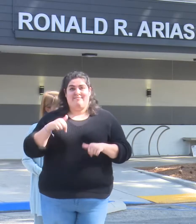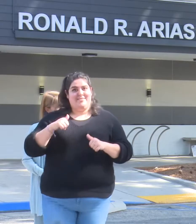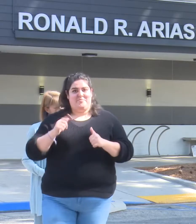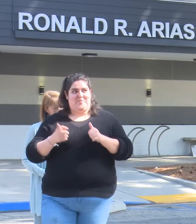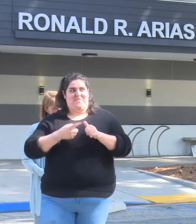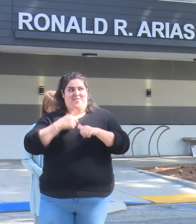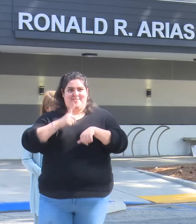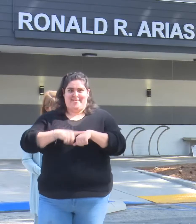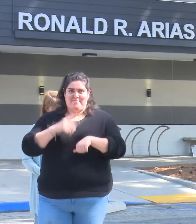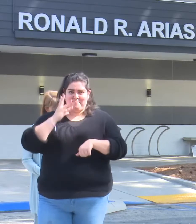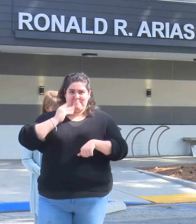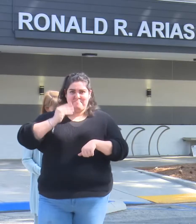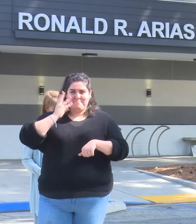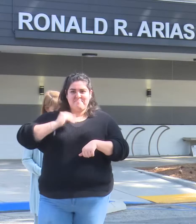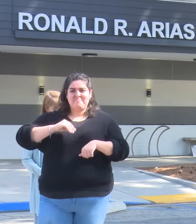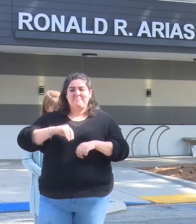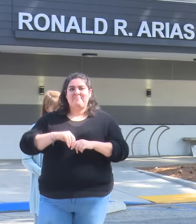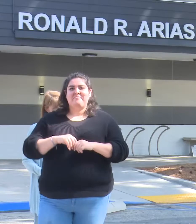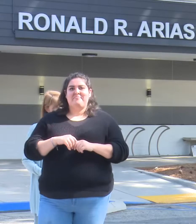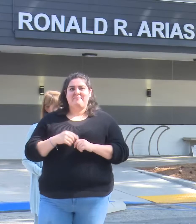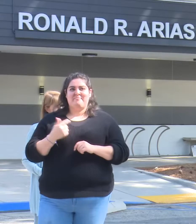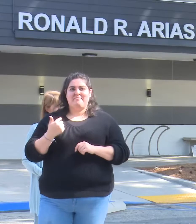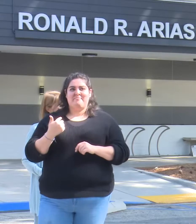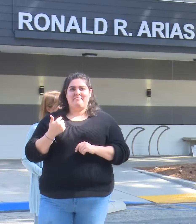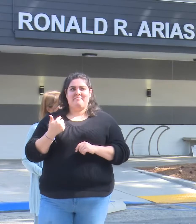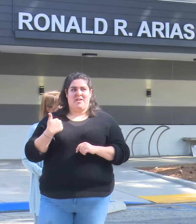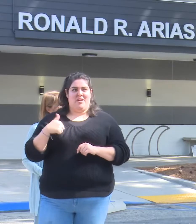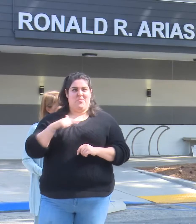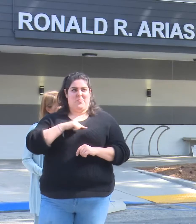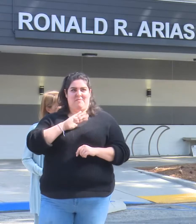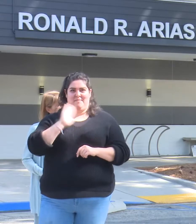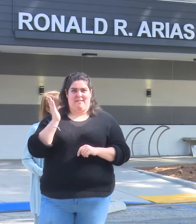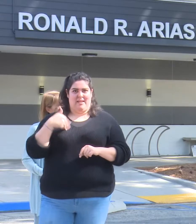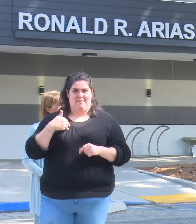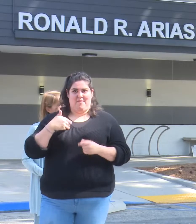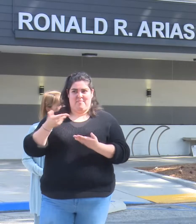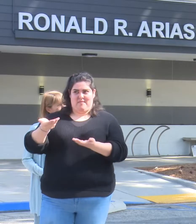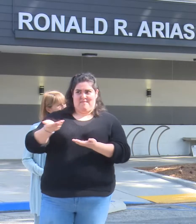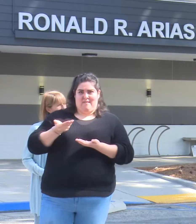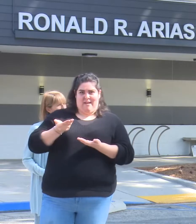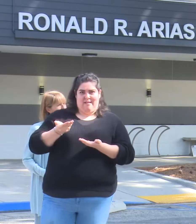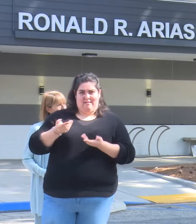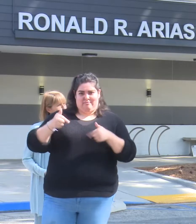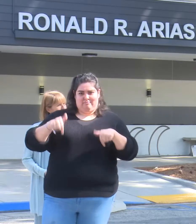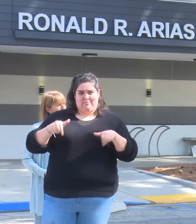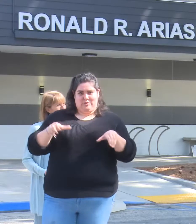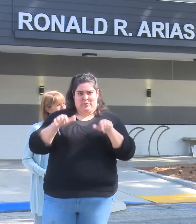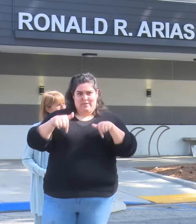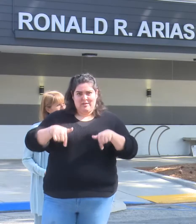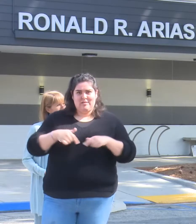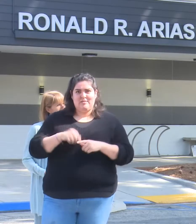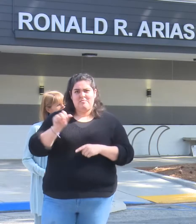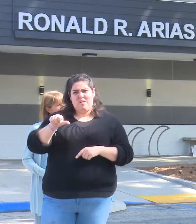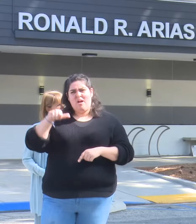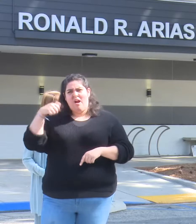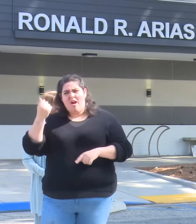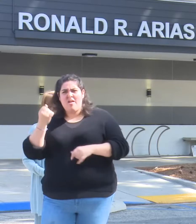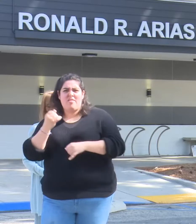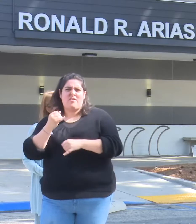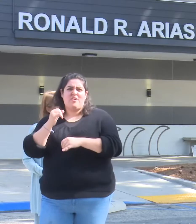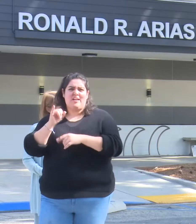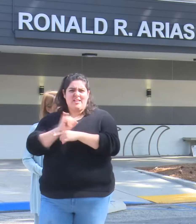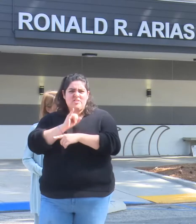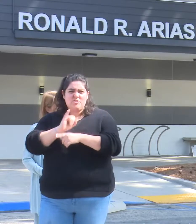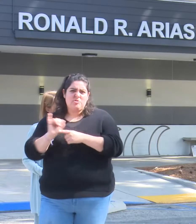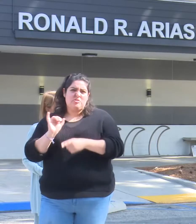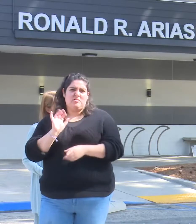because we haven't been asked to do this. We've been asked by other institutions to contribute